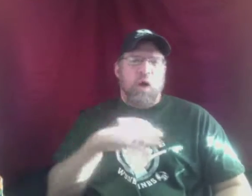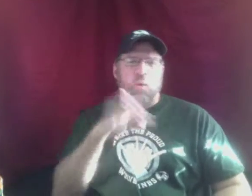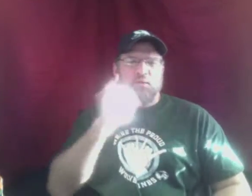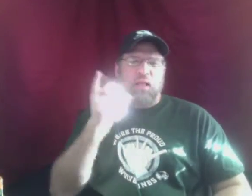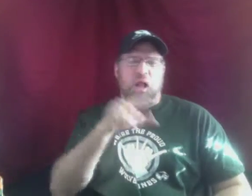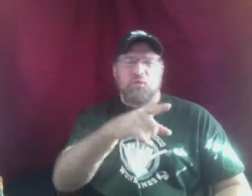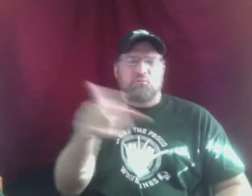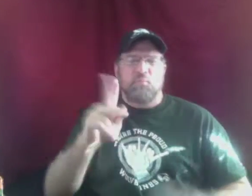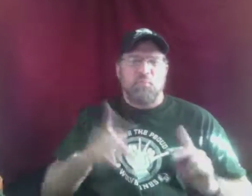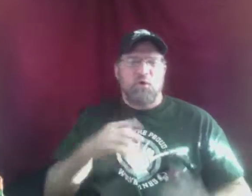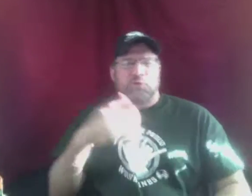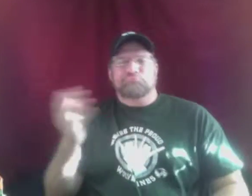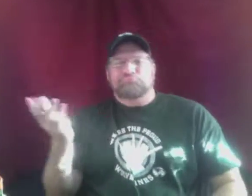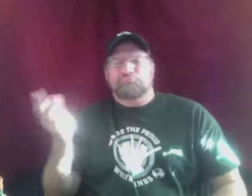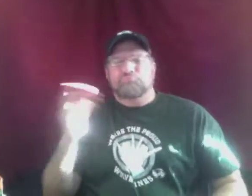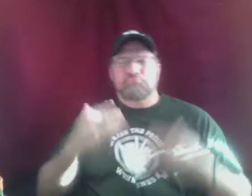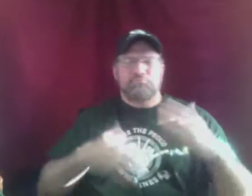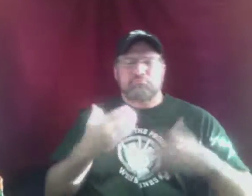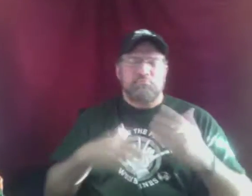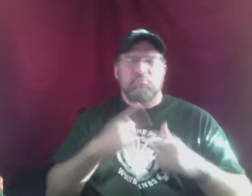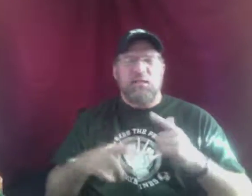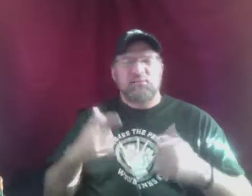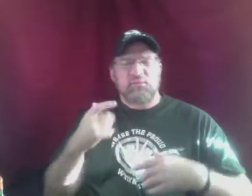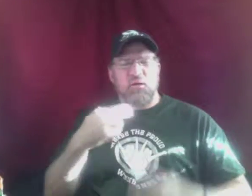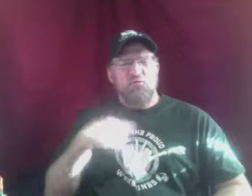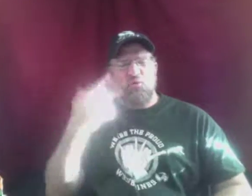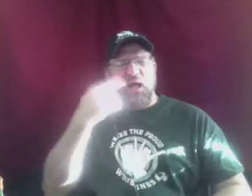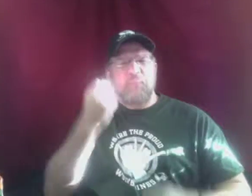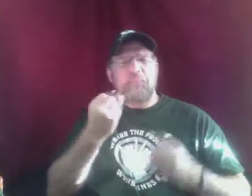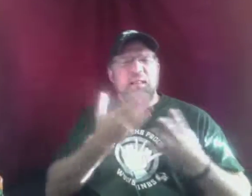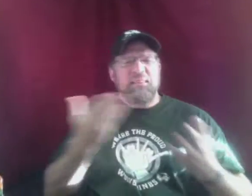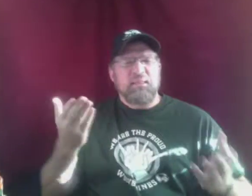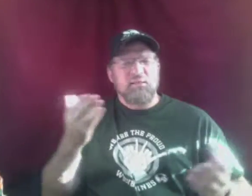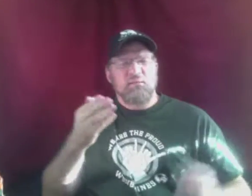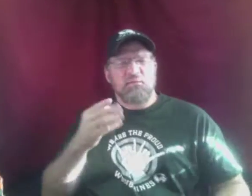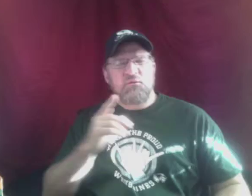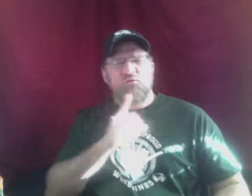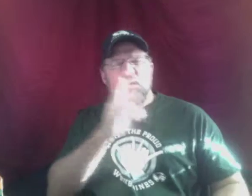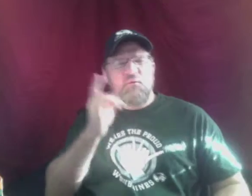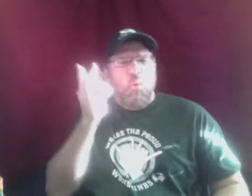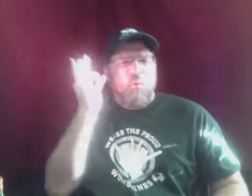friendship, our partnership, everything. Please promise me you won't say anything.